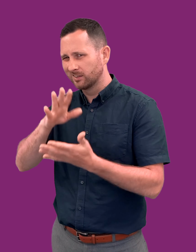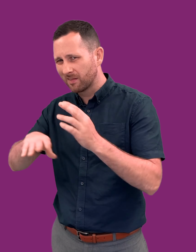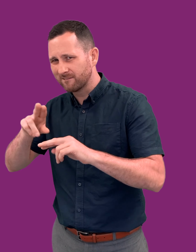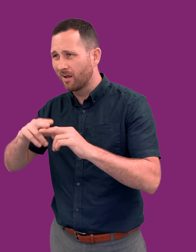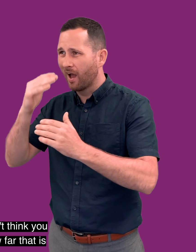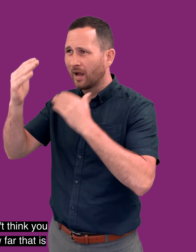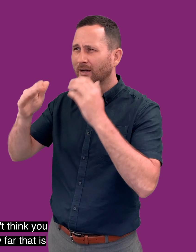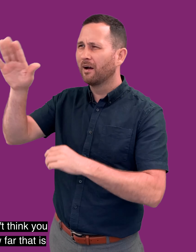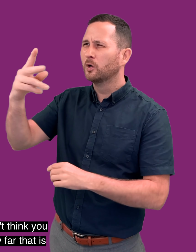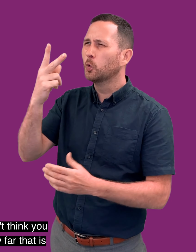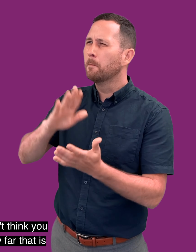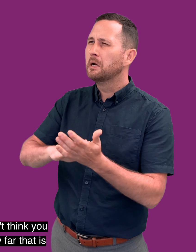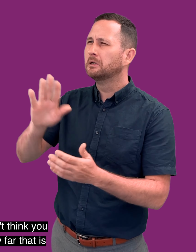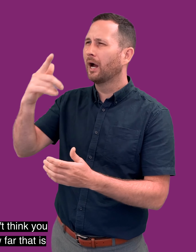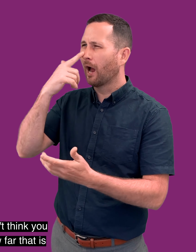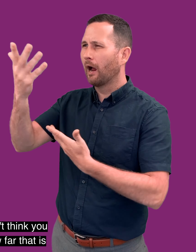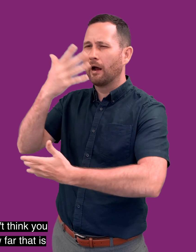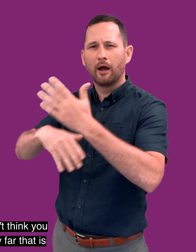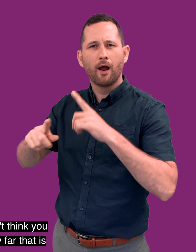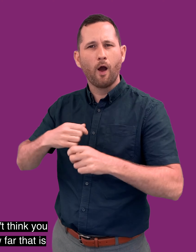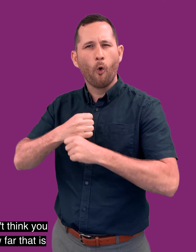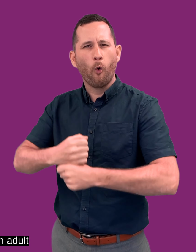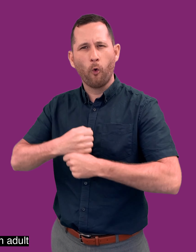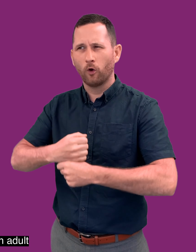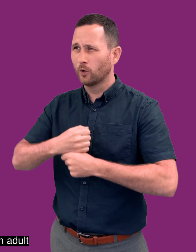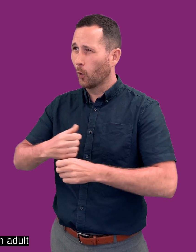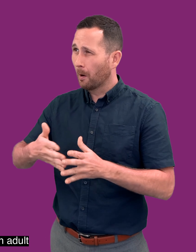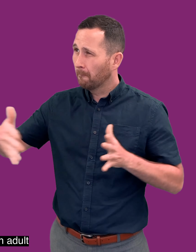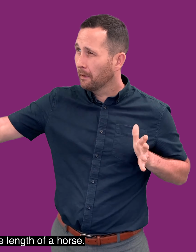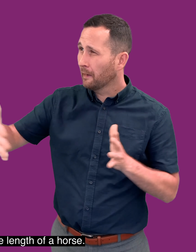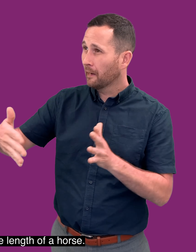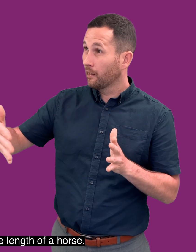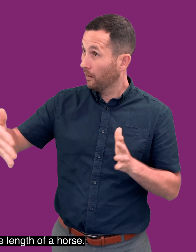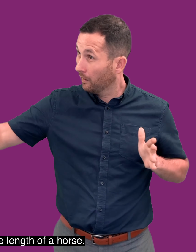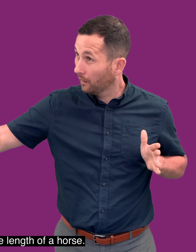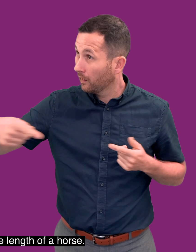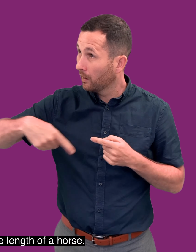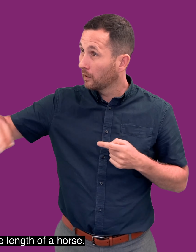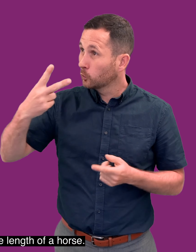you don't think you know how far that is, ask an adult and think about the length of a horse.